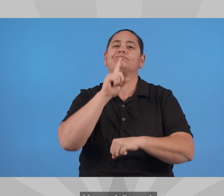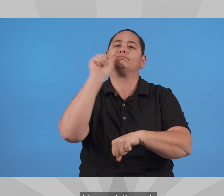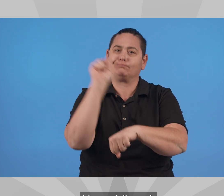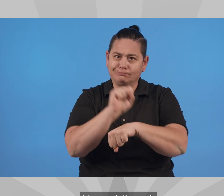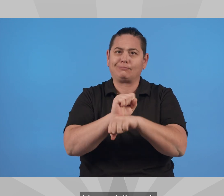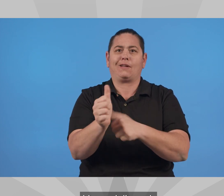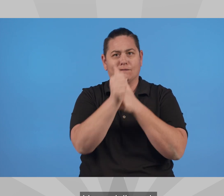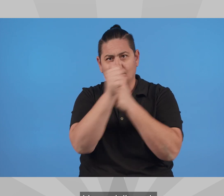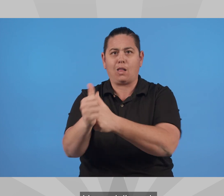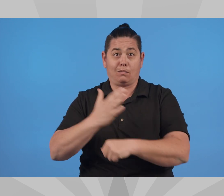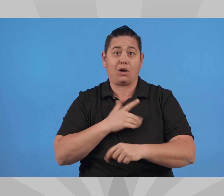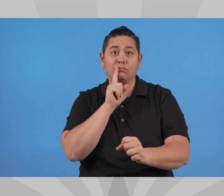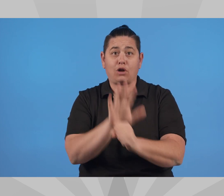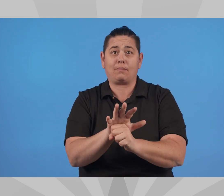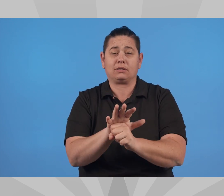I have delivered.